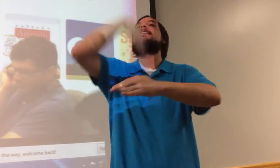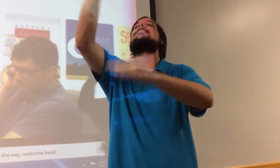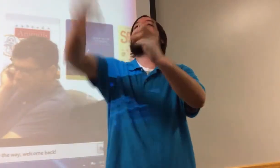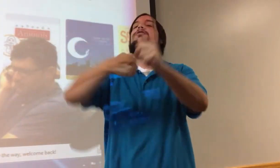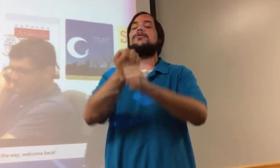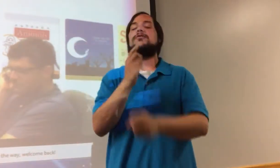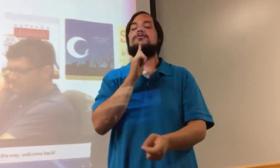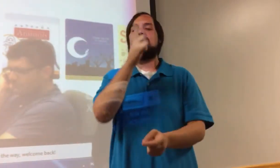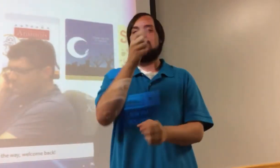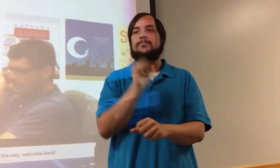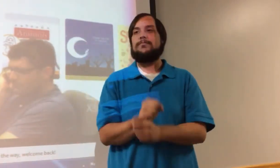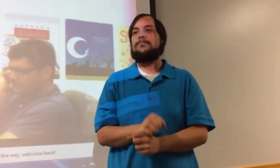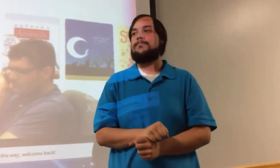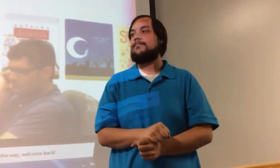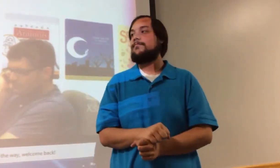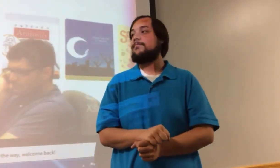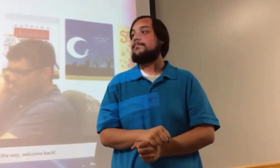summer.